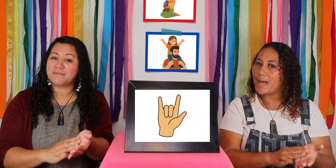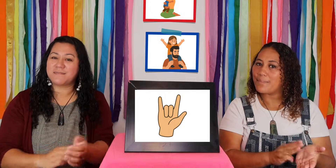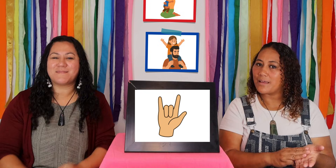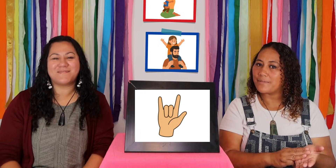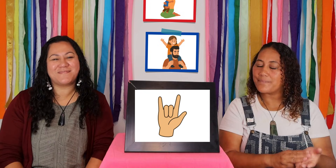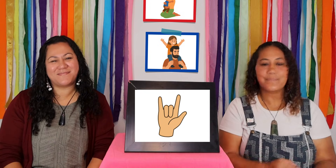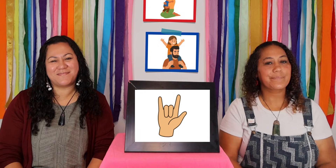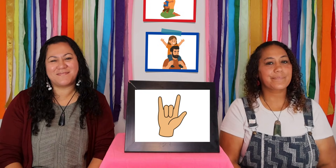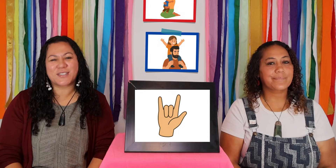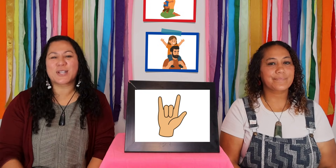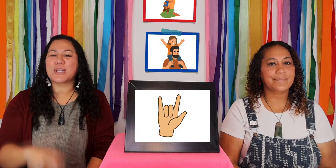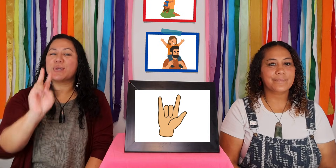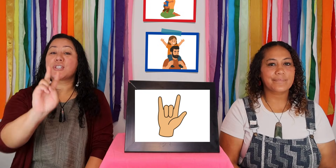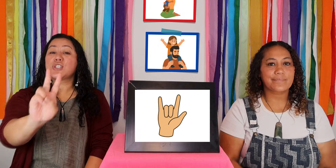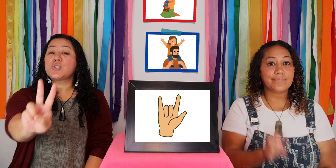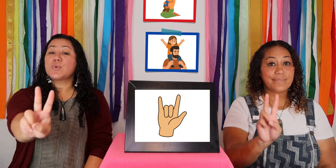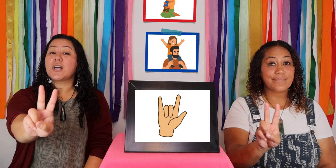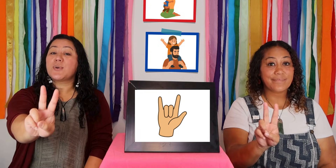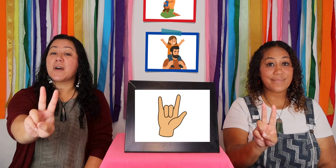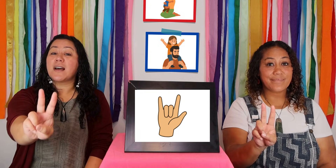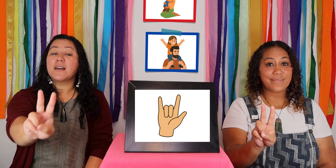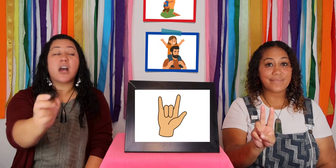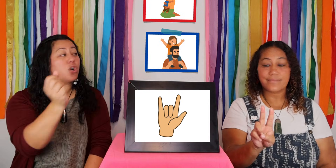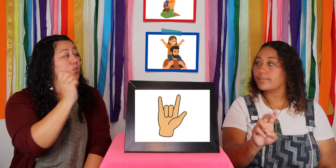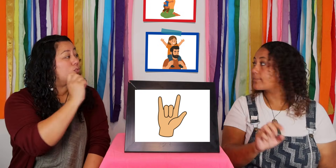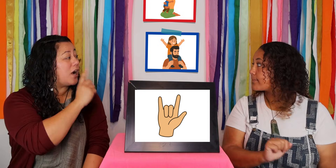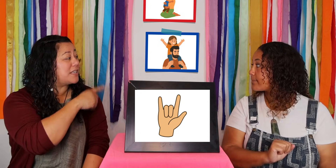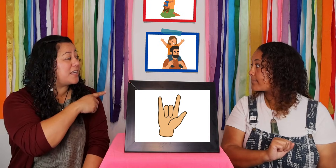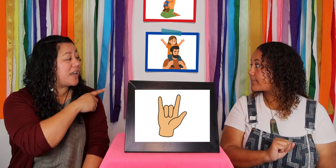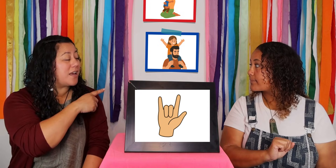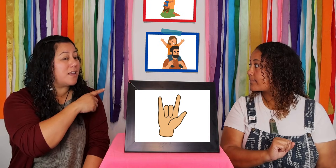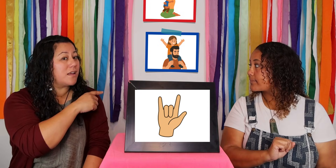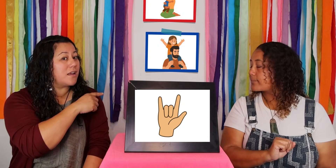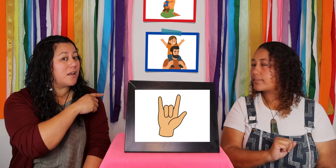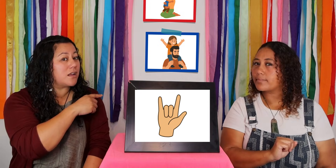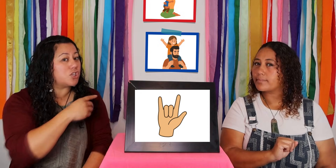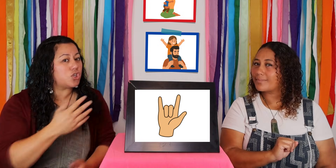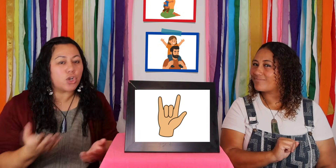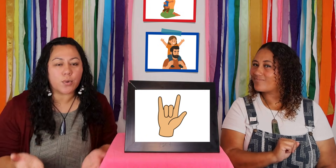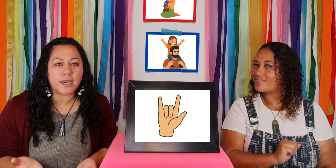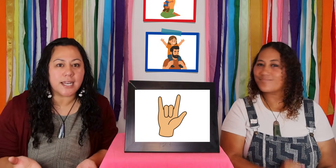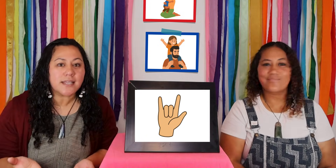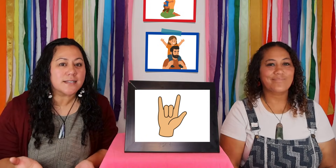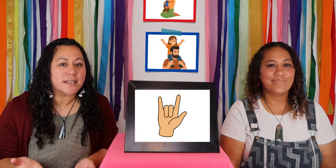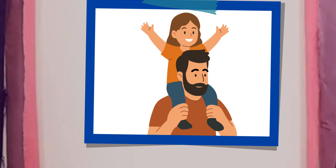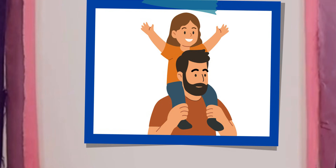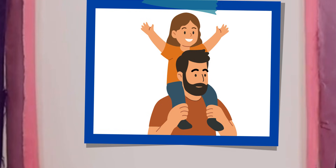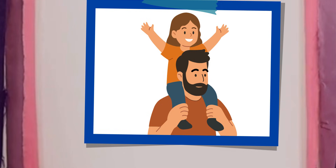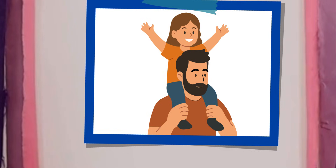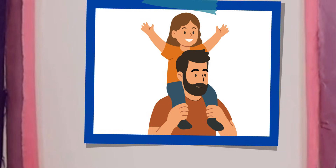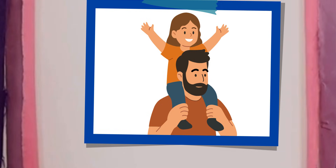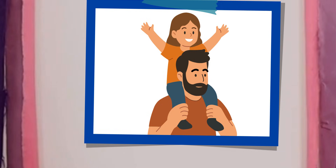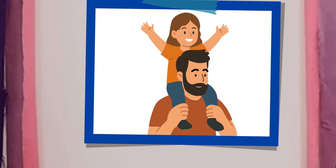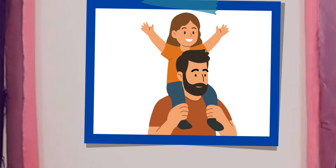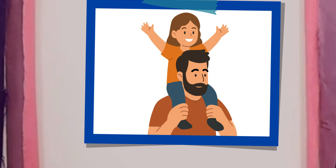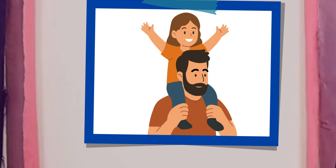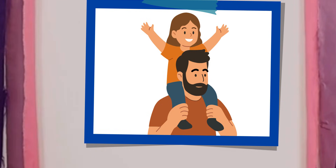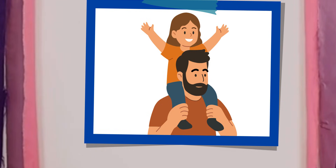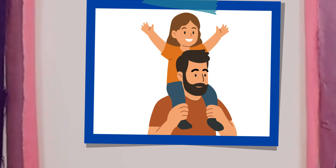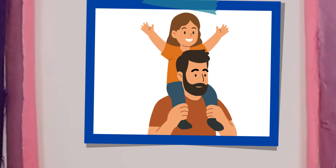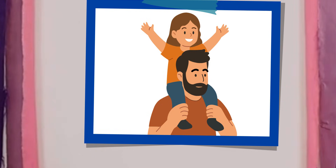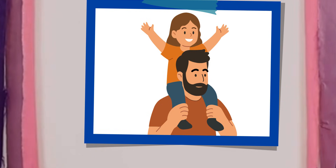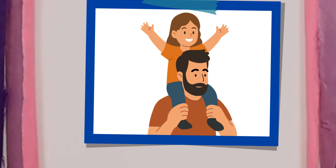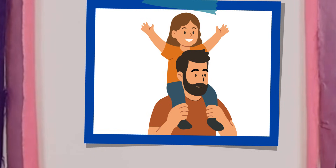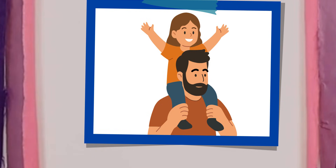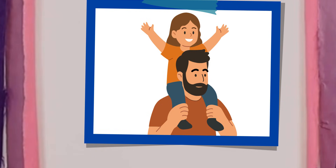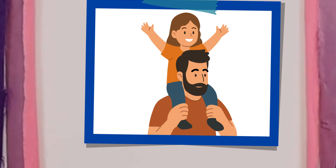a mama. Clue tuarua, right here. Do you know what it is? That's